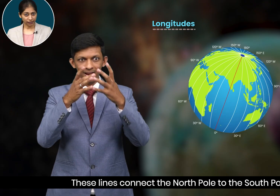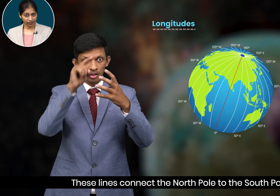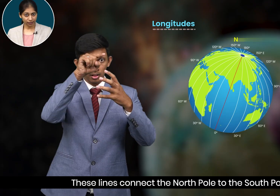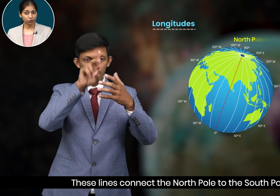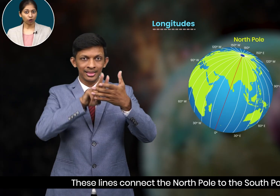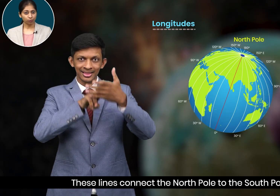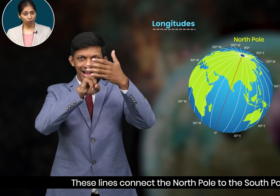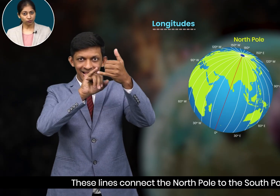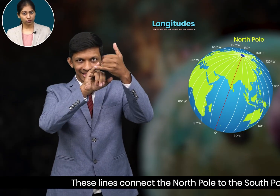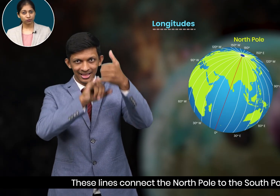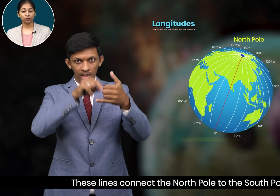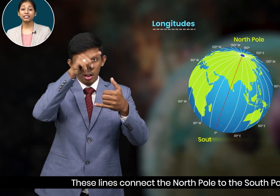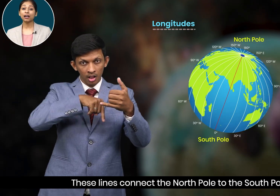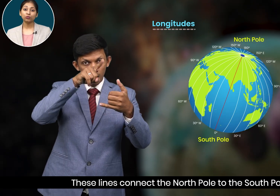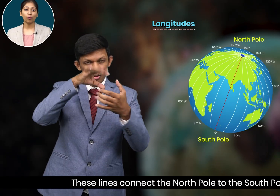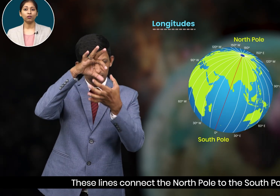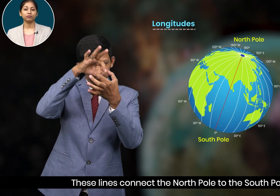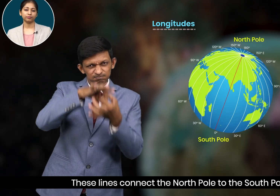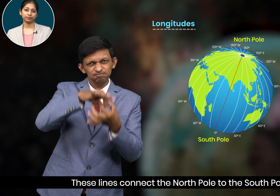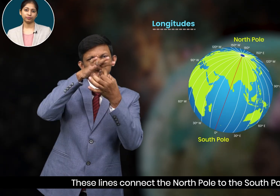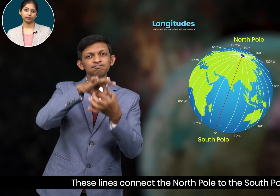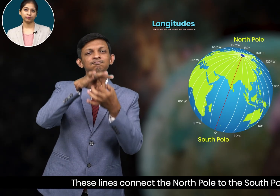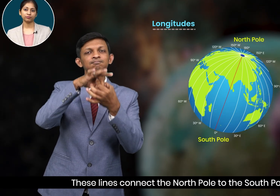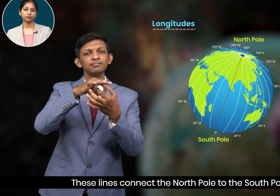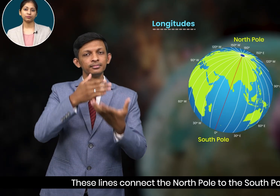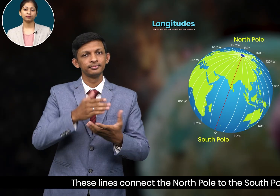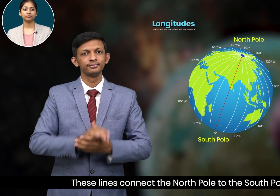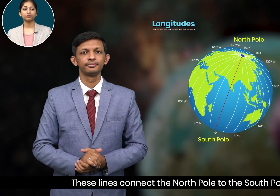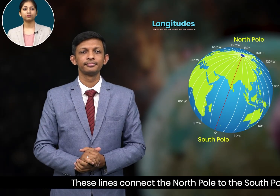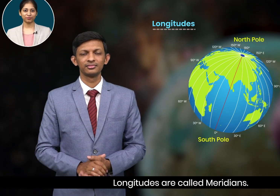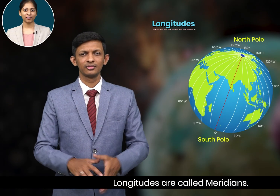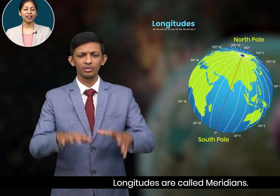lines connect the North Pole to the South Pole.